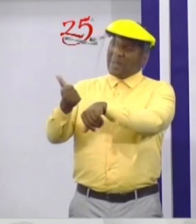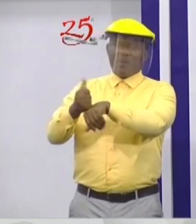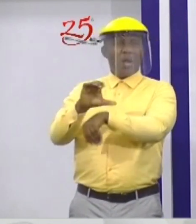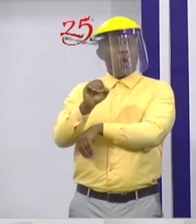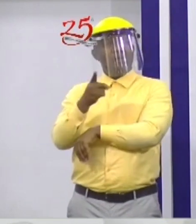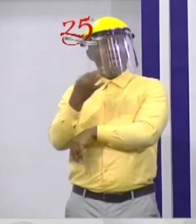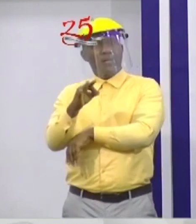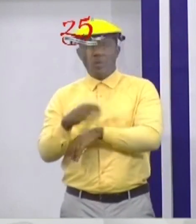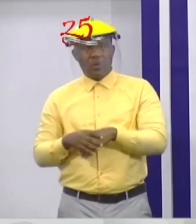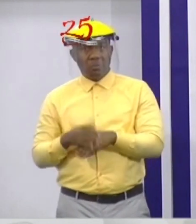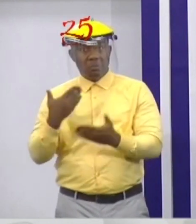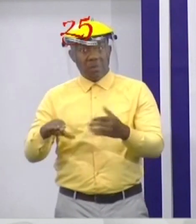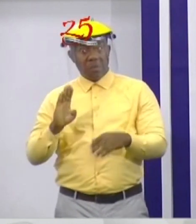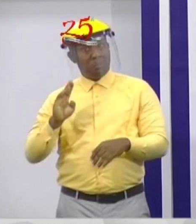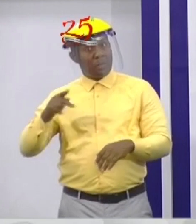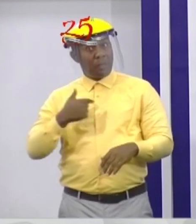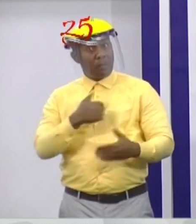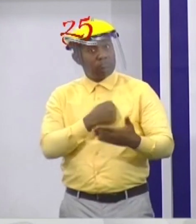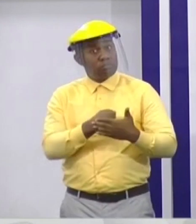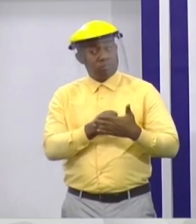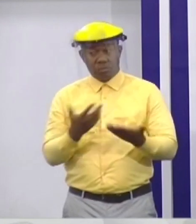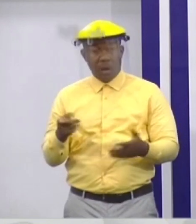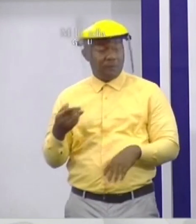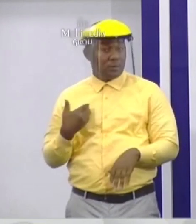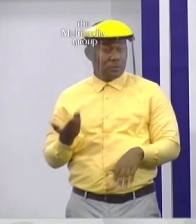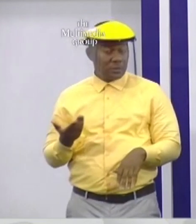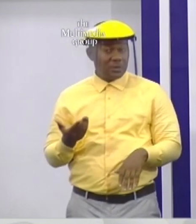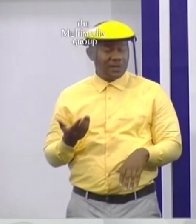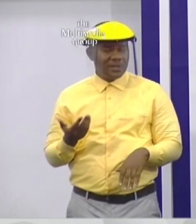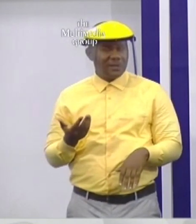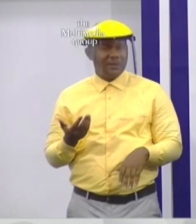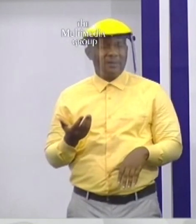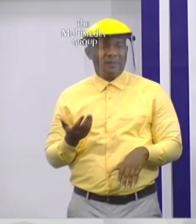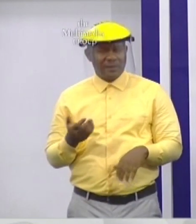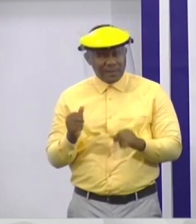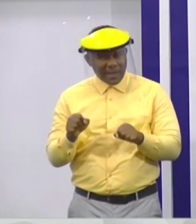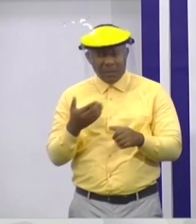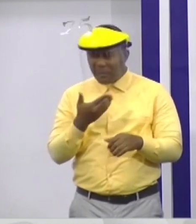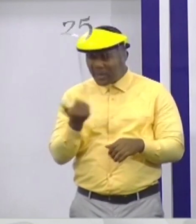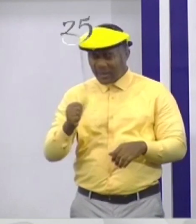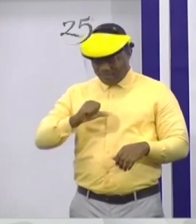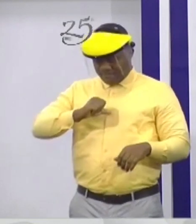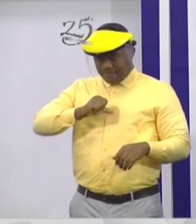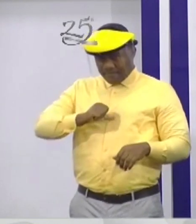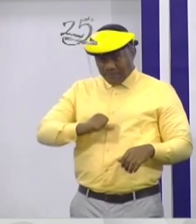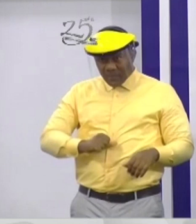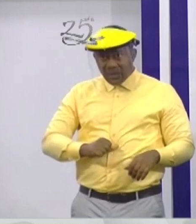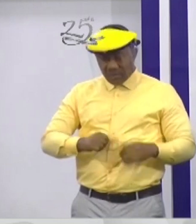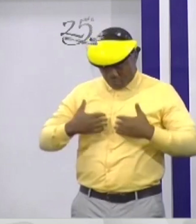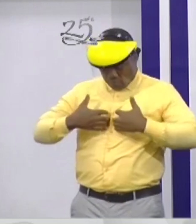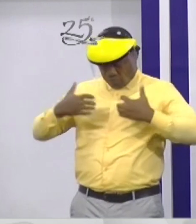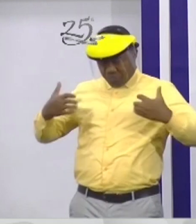other way out. And as much as possible, the best way to get that done is to do autopsy for the pathologist to come